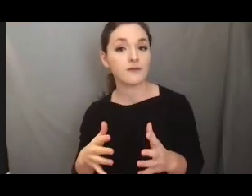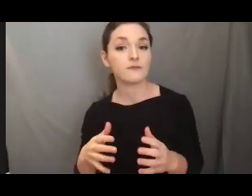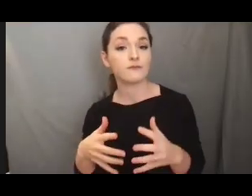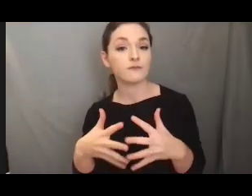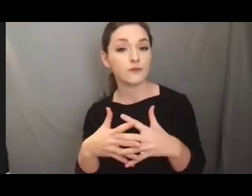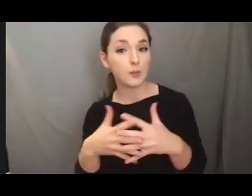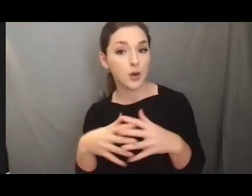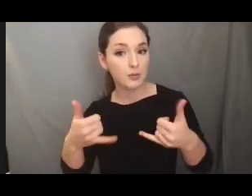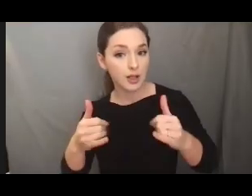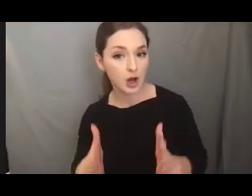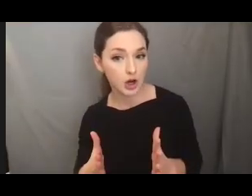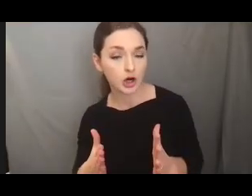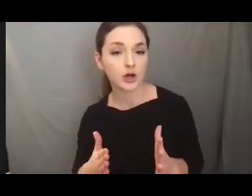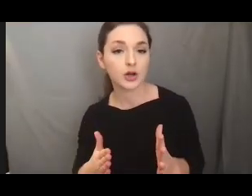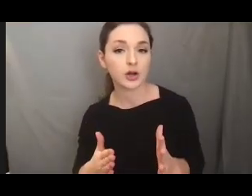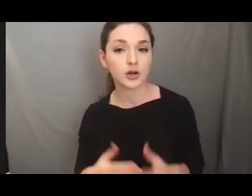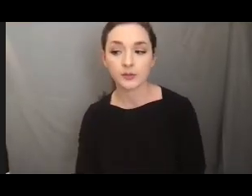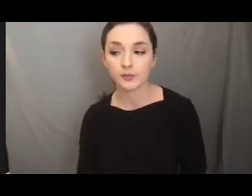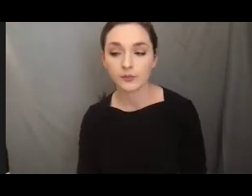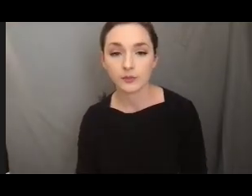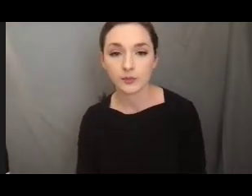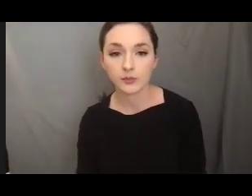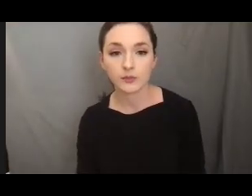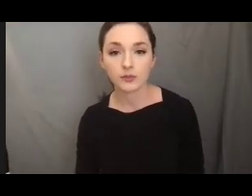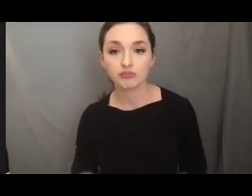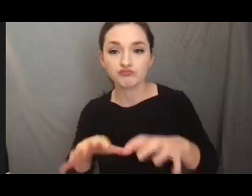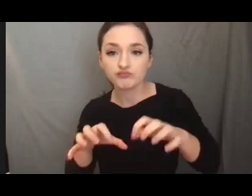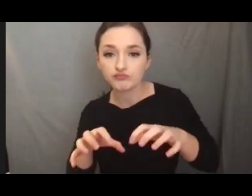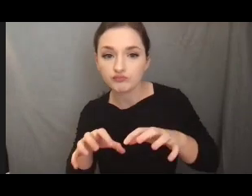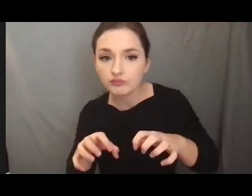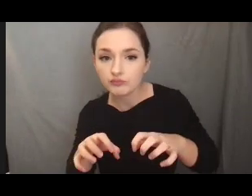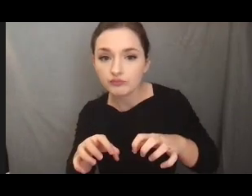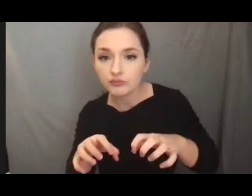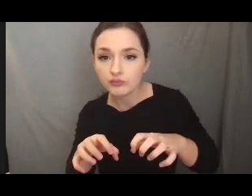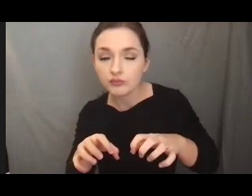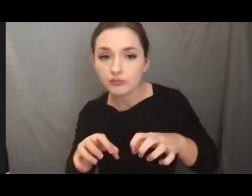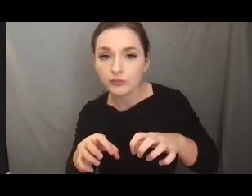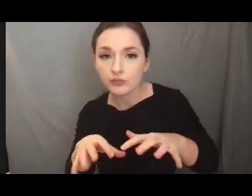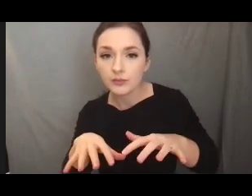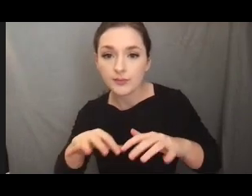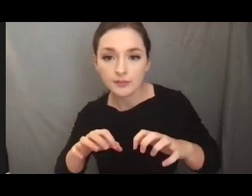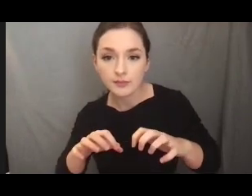see. This is Harrington Auditorium that we're going to go